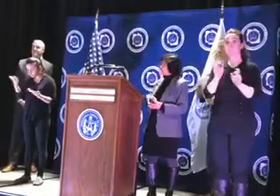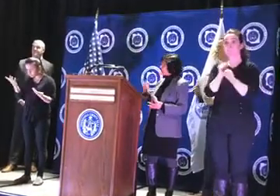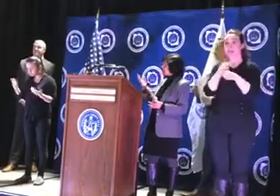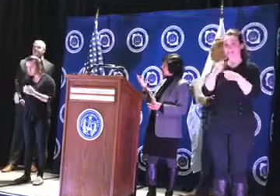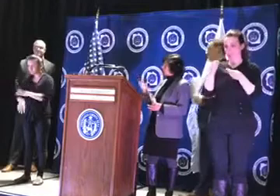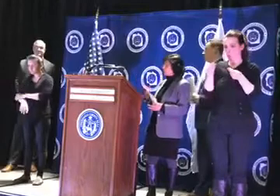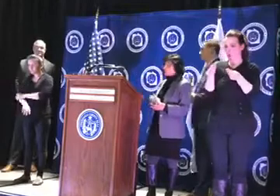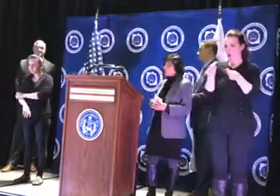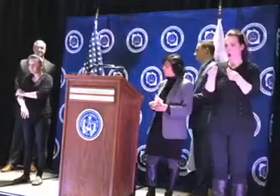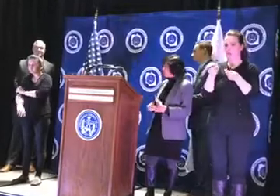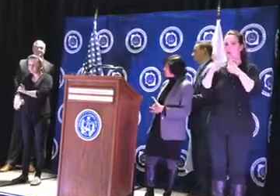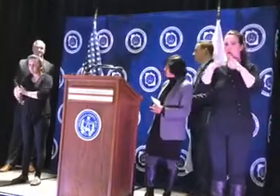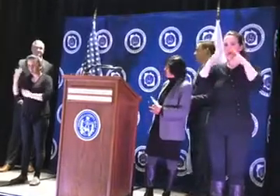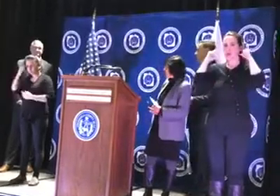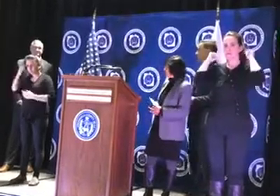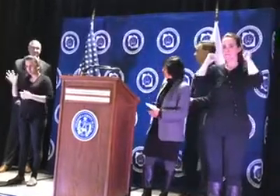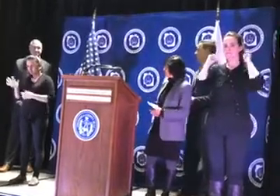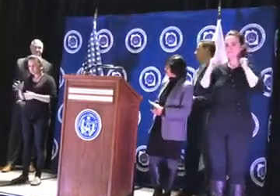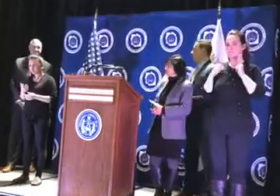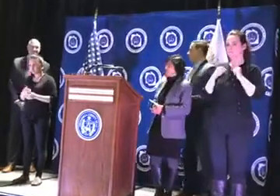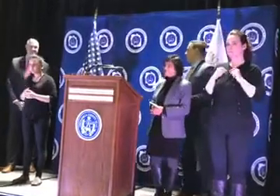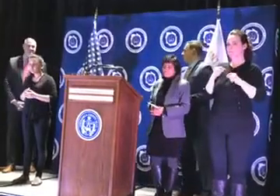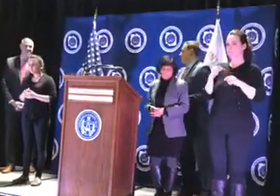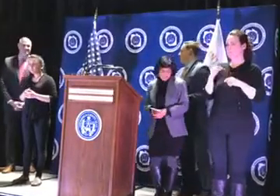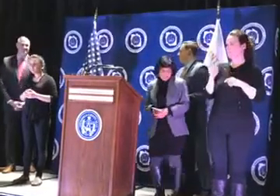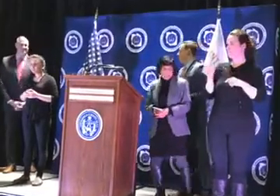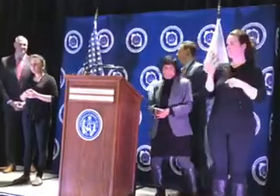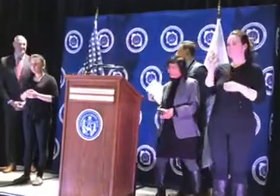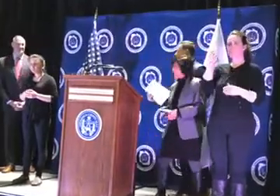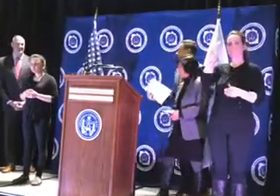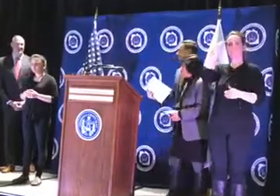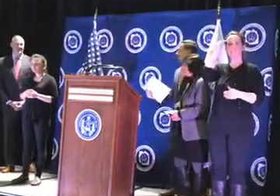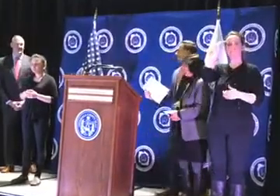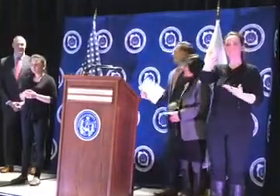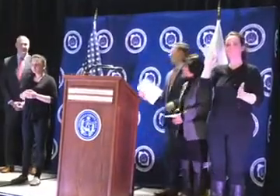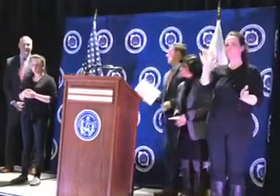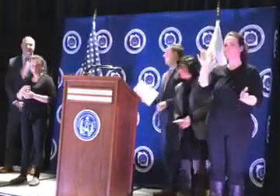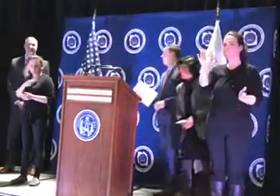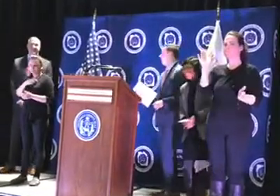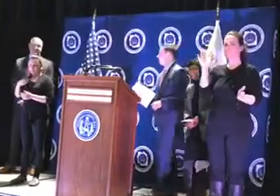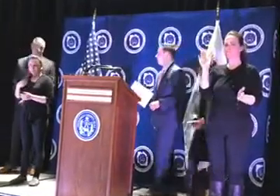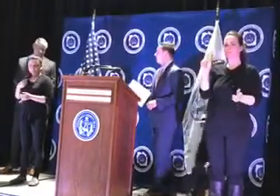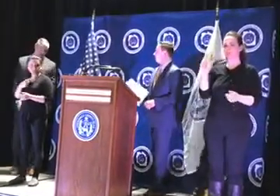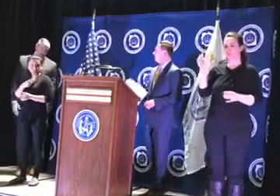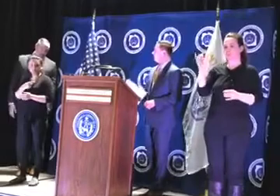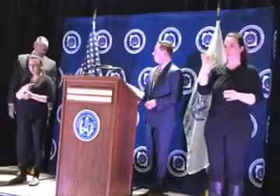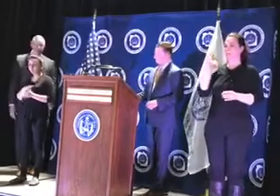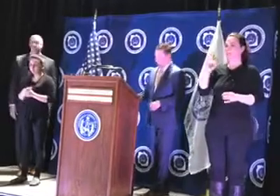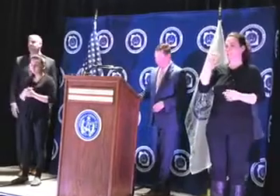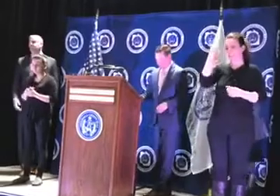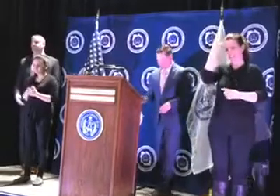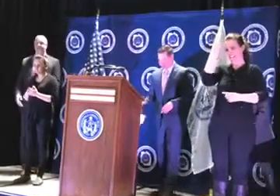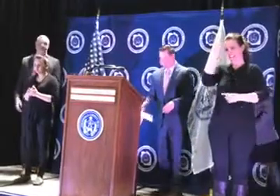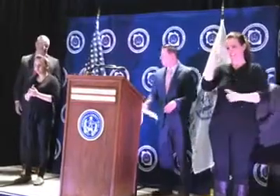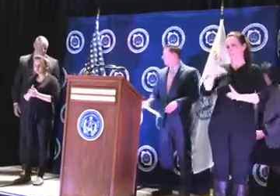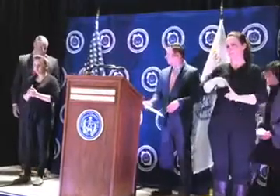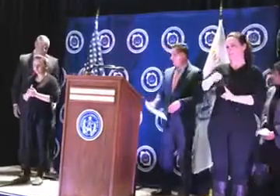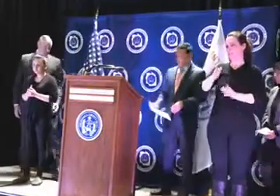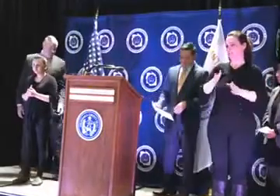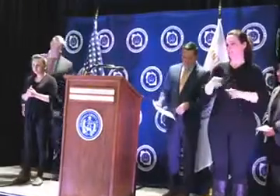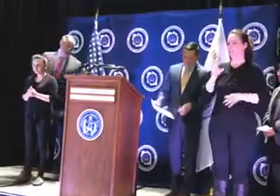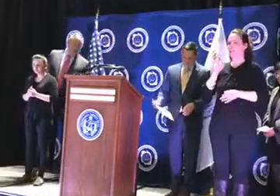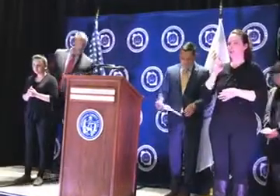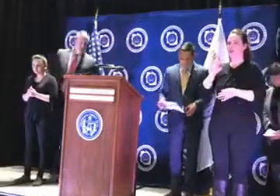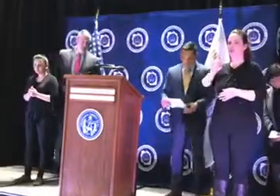know. I mean, Dr. Thomas might have much more infectious disease thing. Can you use them, doctor? I don't know. Or they got to be certified, I think, for you to use them? You want to?